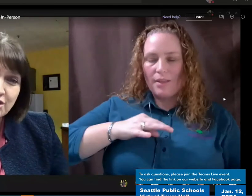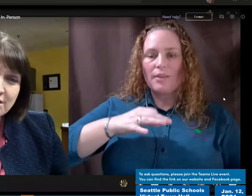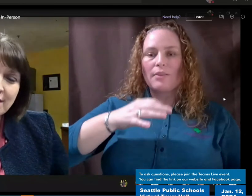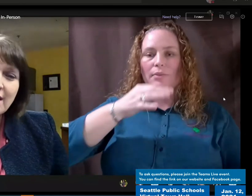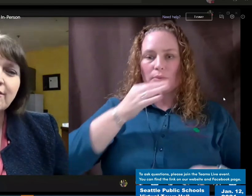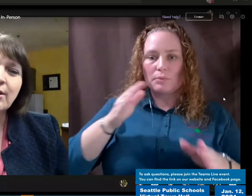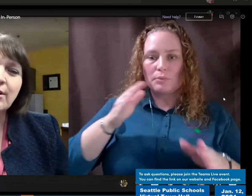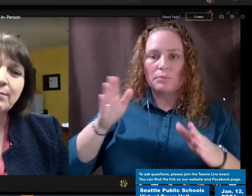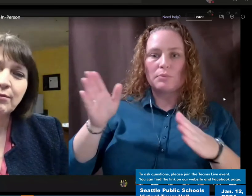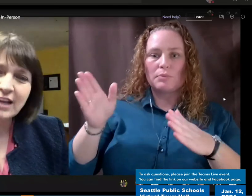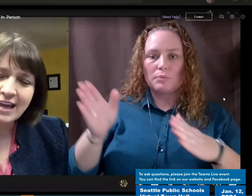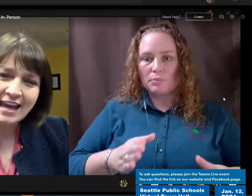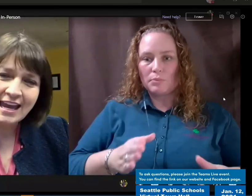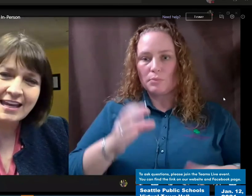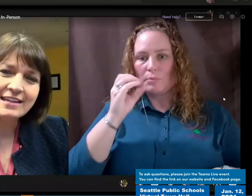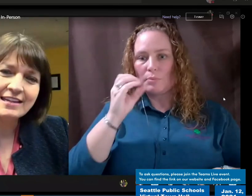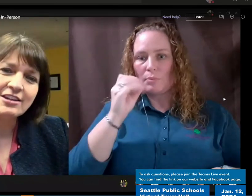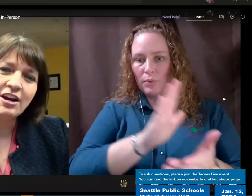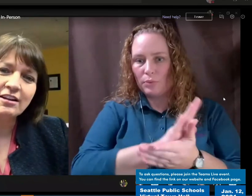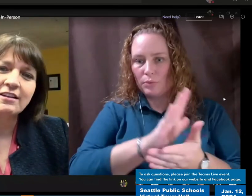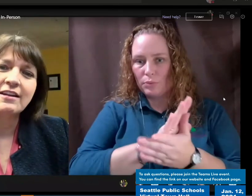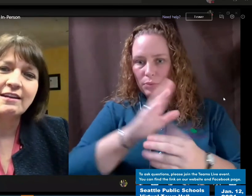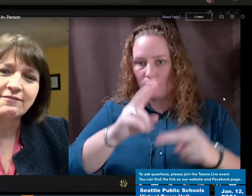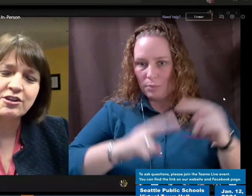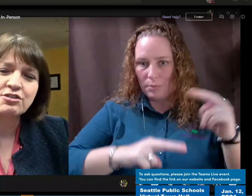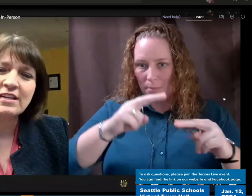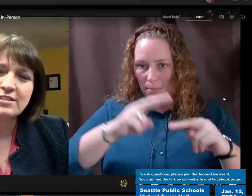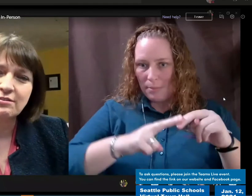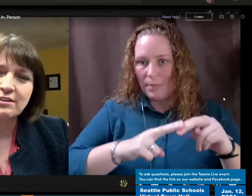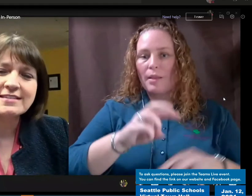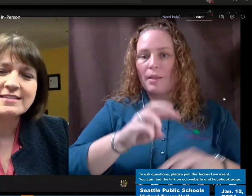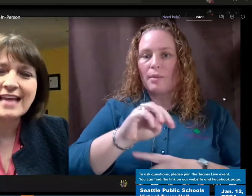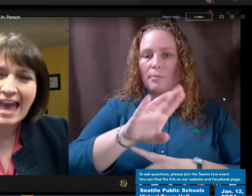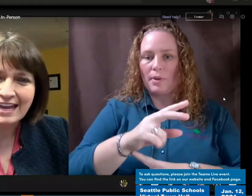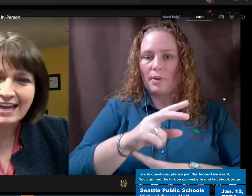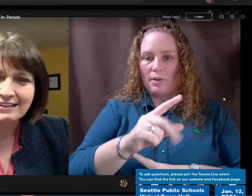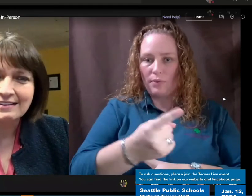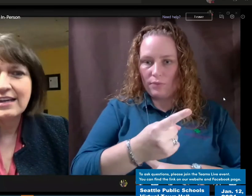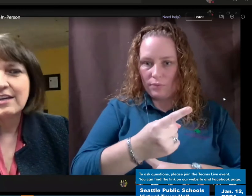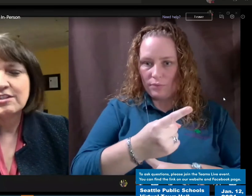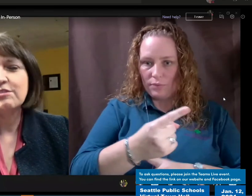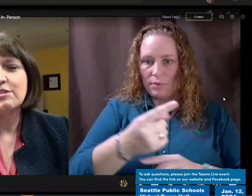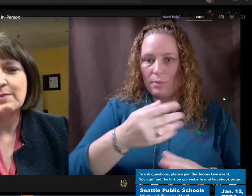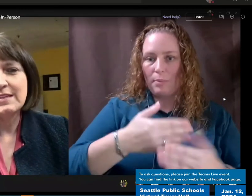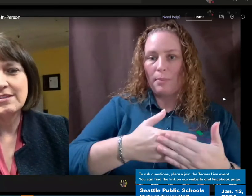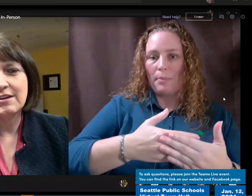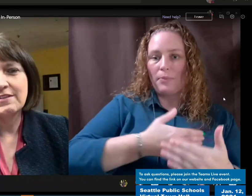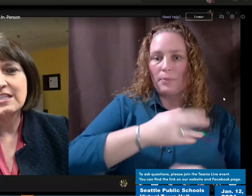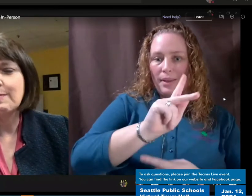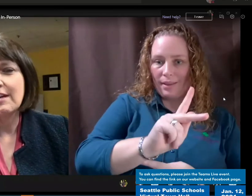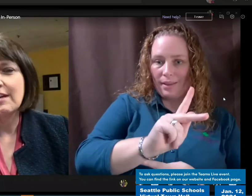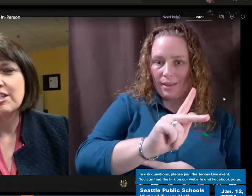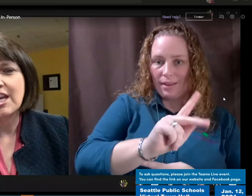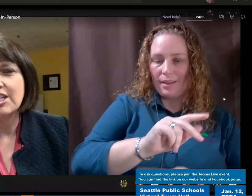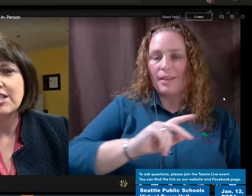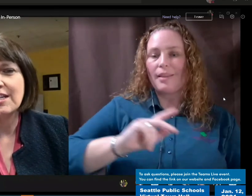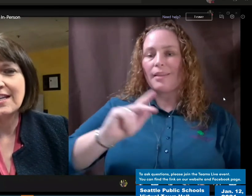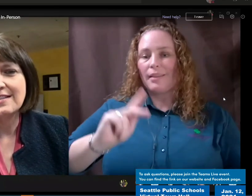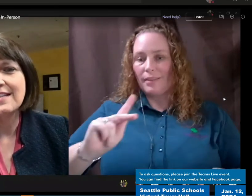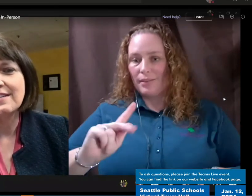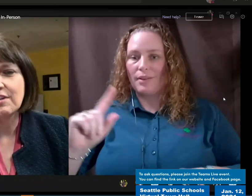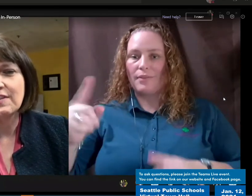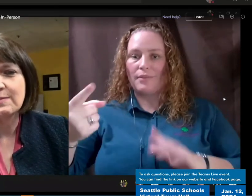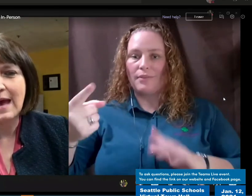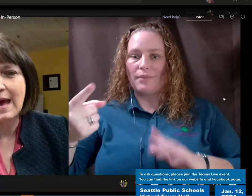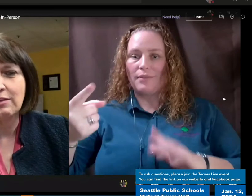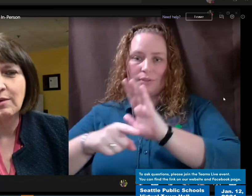1st for pre-K, kindergarten, and first grade students, and students being served in special education